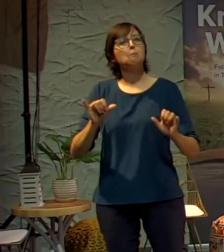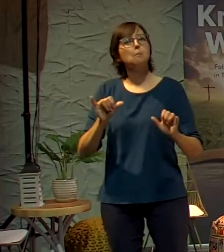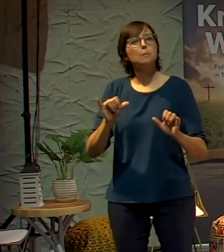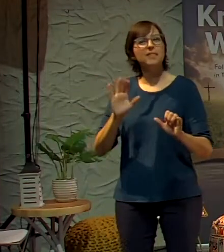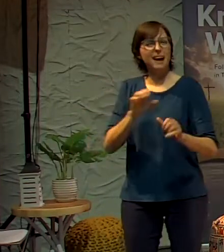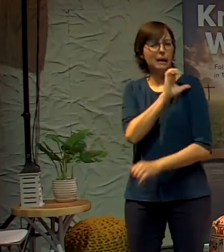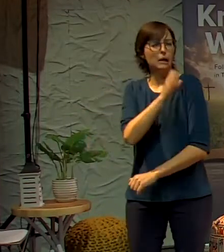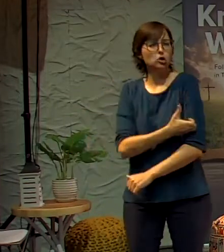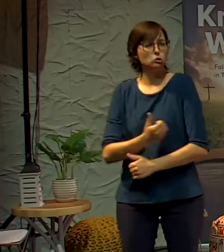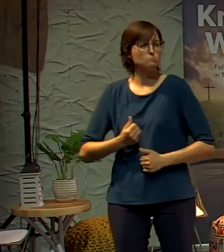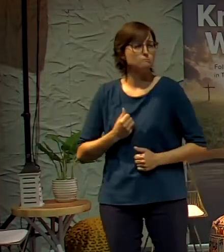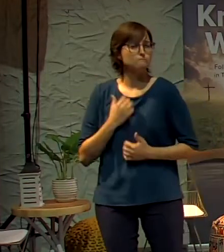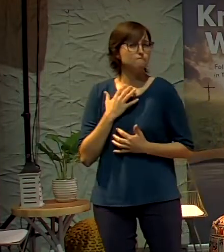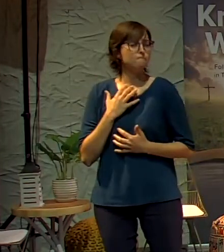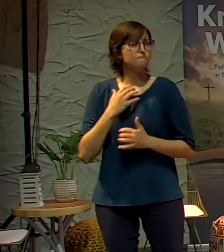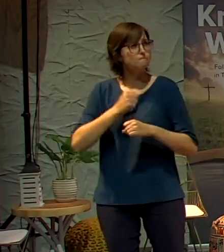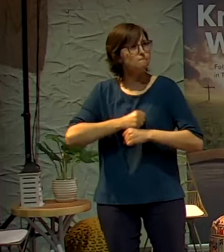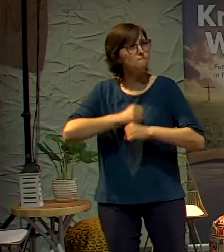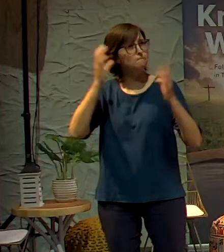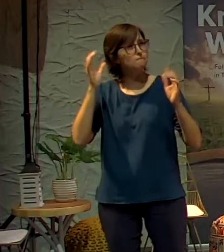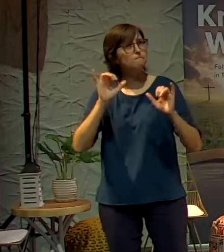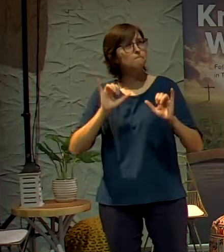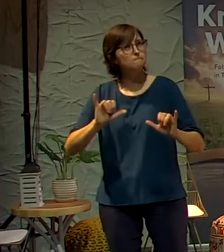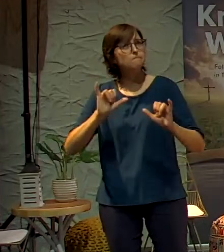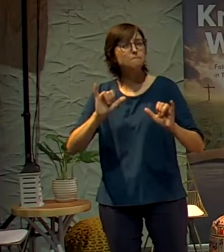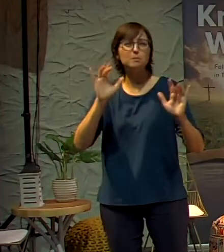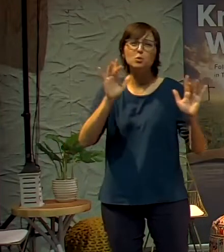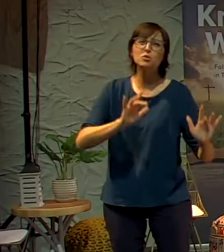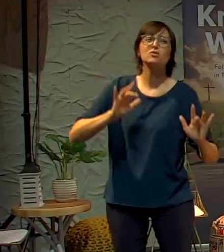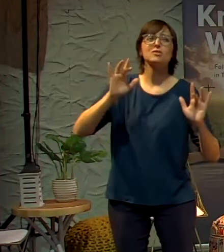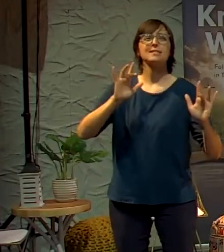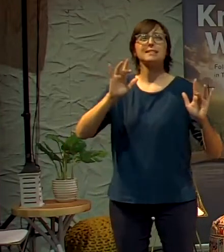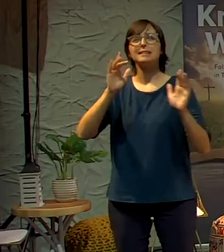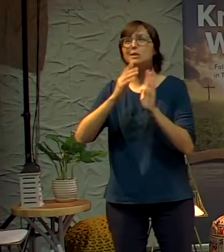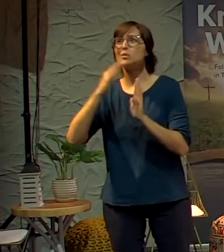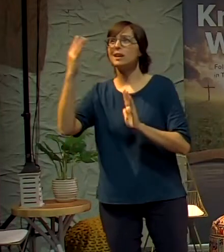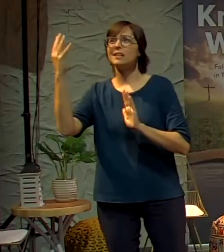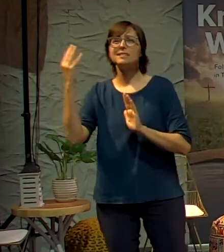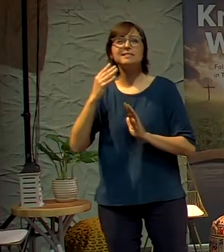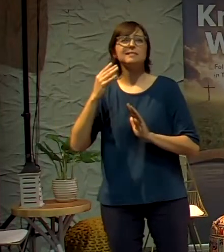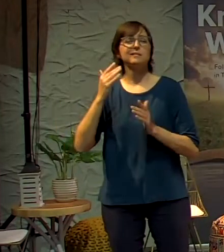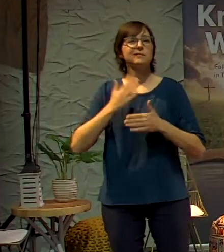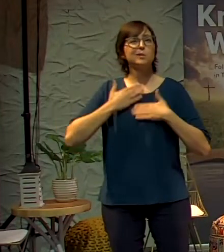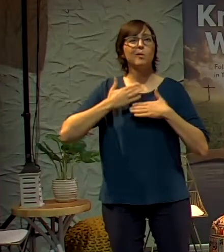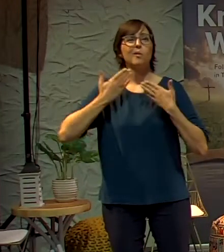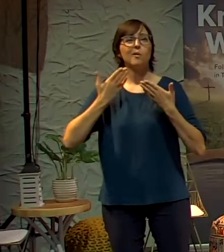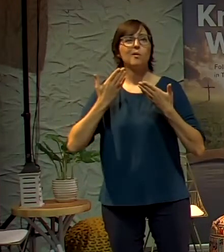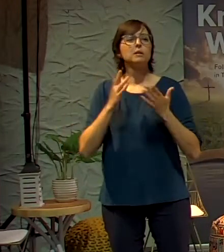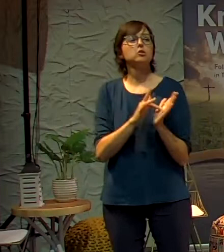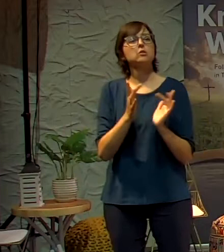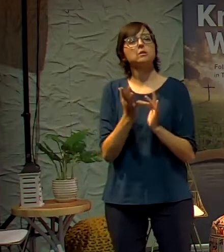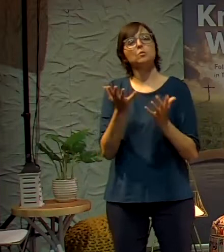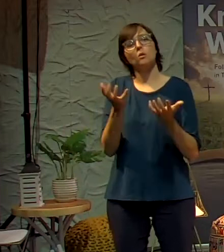energy of grace and mercy and joy that flowed there? That's what Jesus wants for us as a